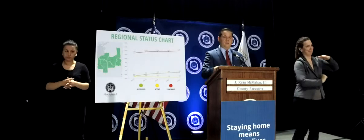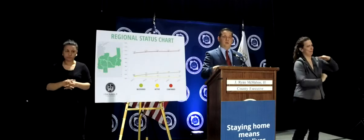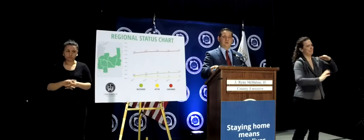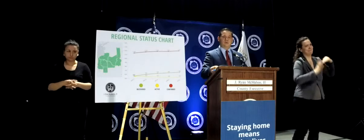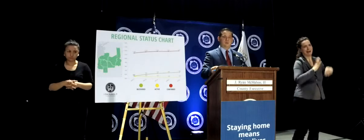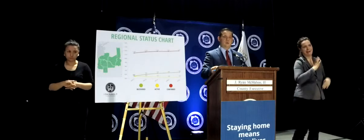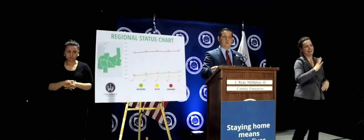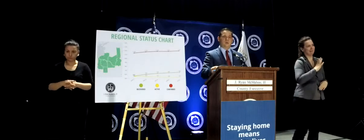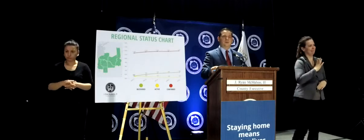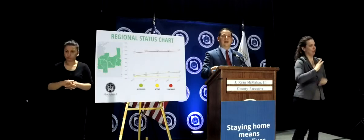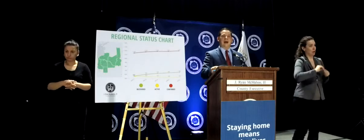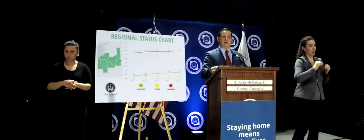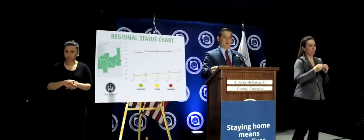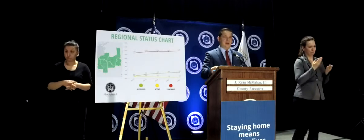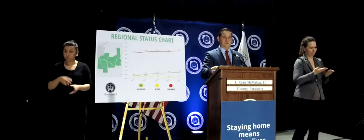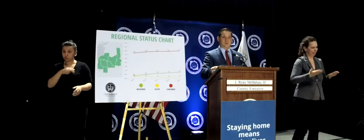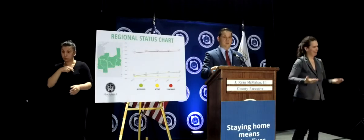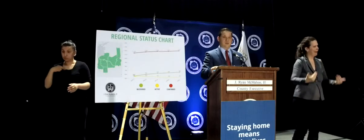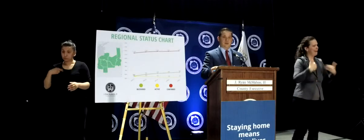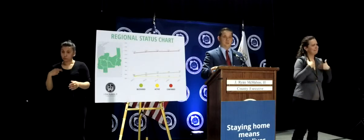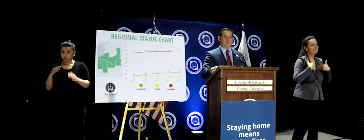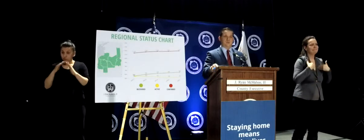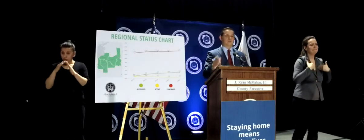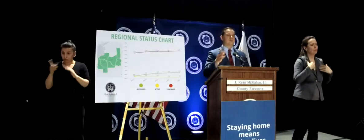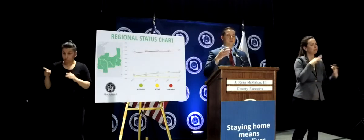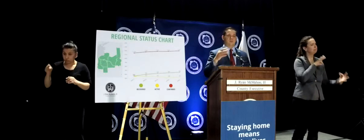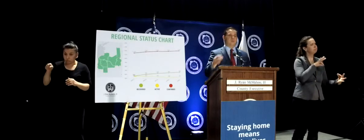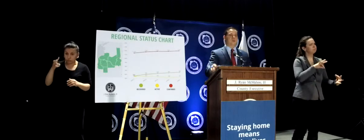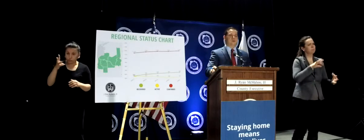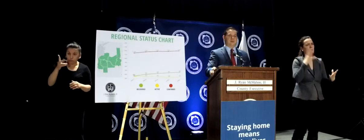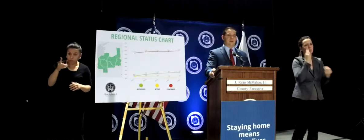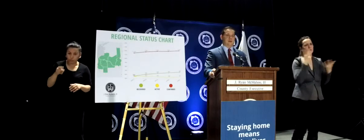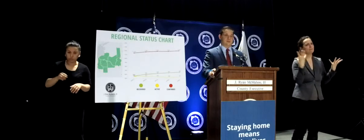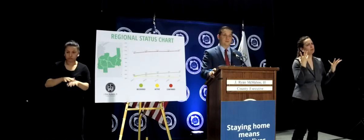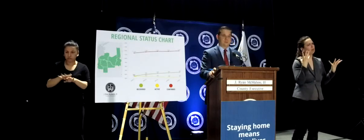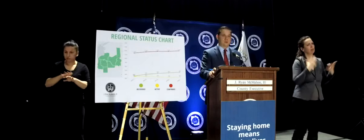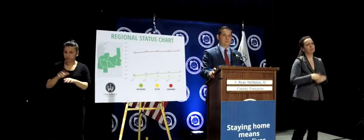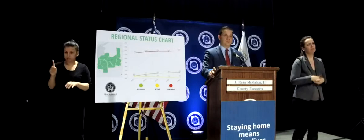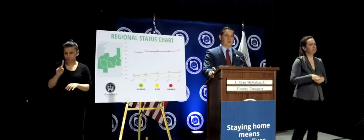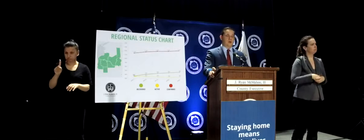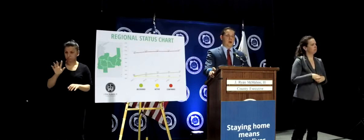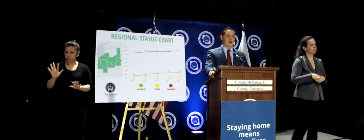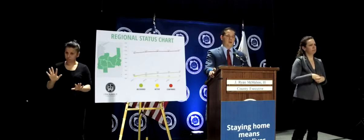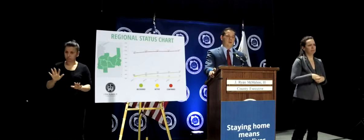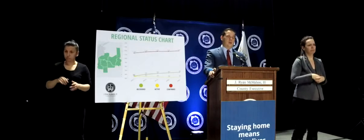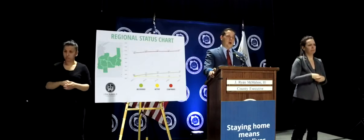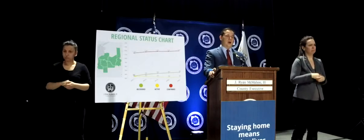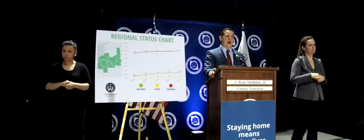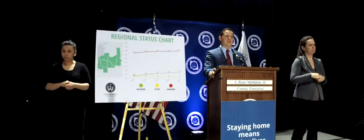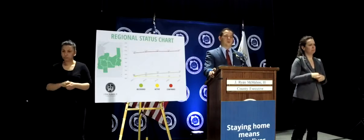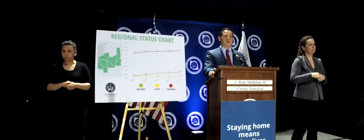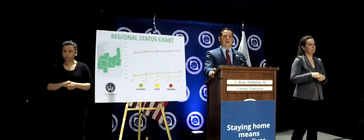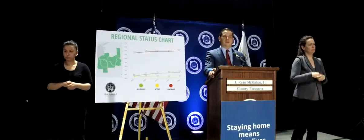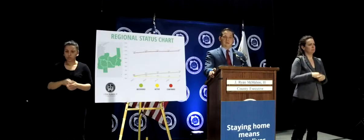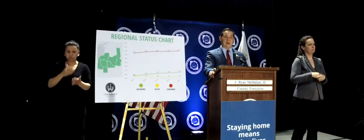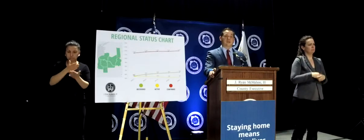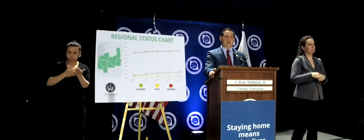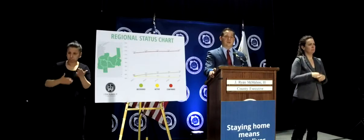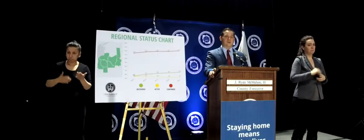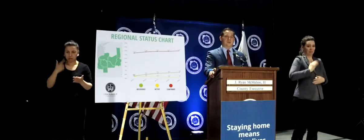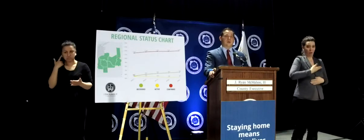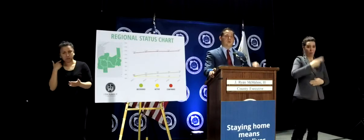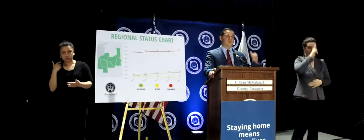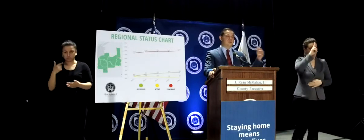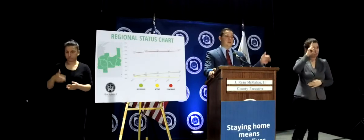the numbers, we're dead on with hospitalization numbers from the previous 10 days. So our hospital capacity is not